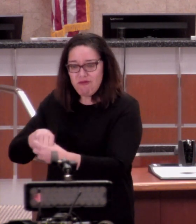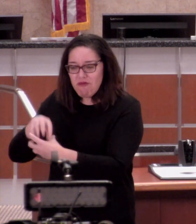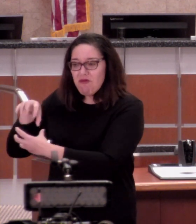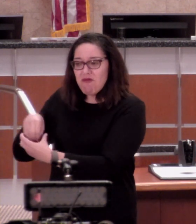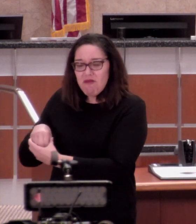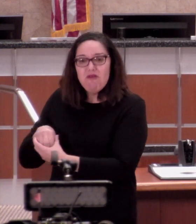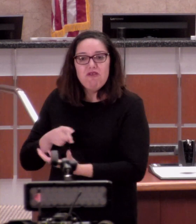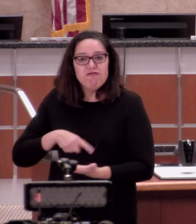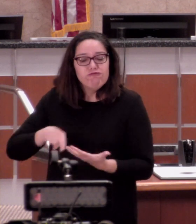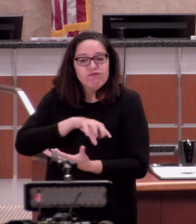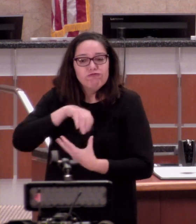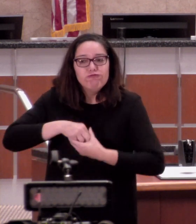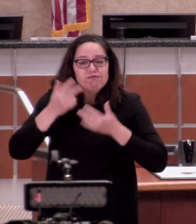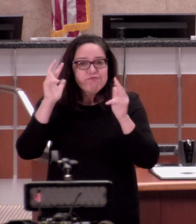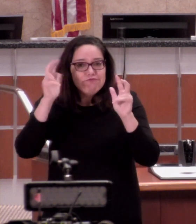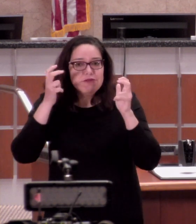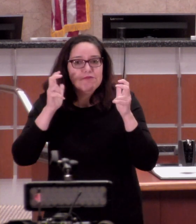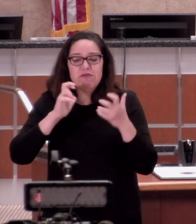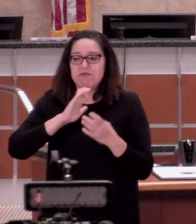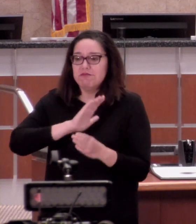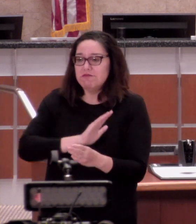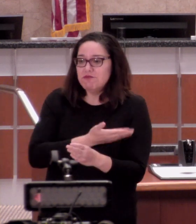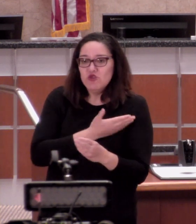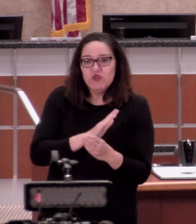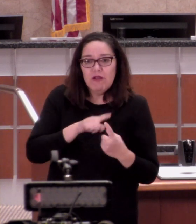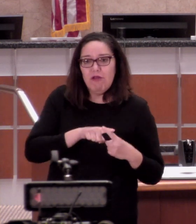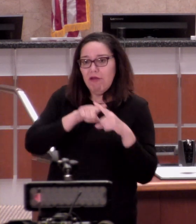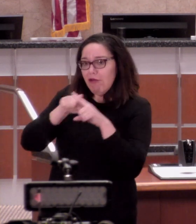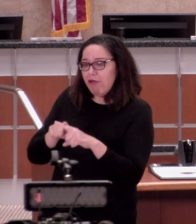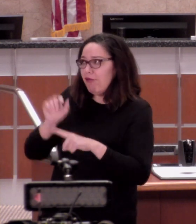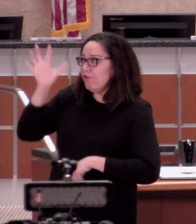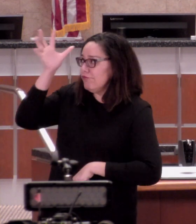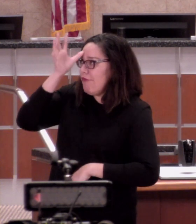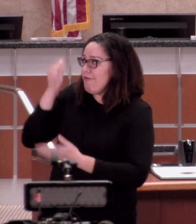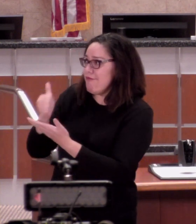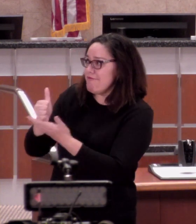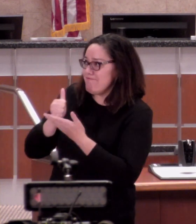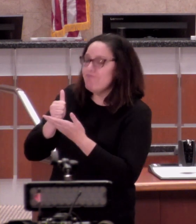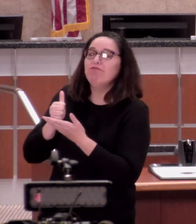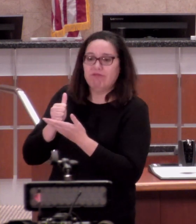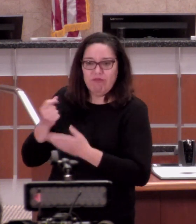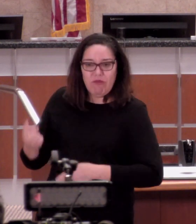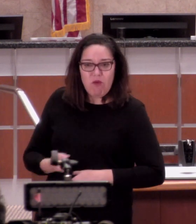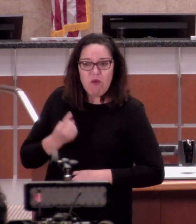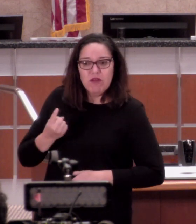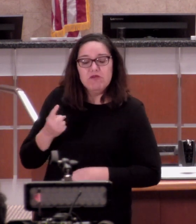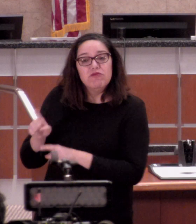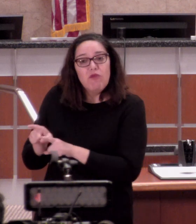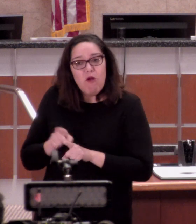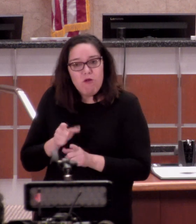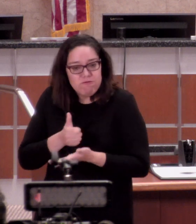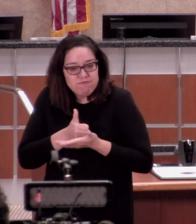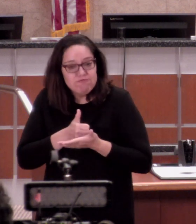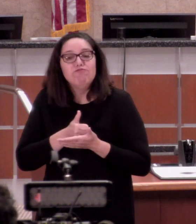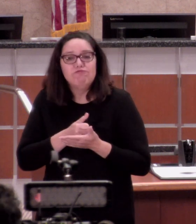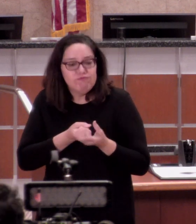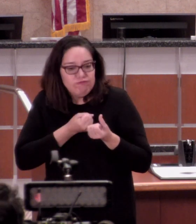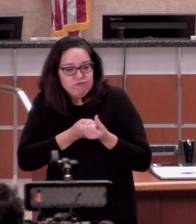They were involved with basketball and music and can count on their dad for help. He also got one of his children through med school.